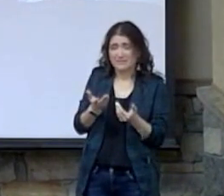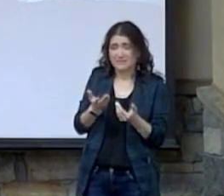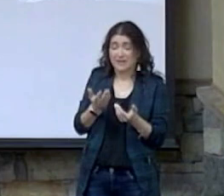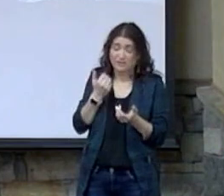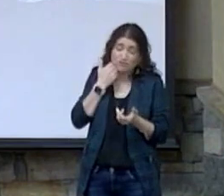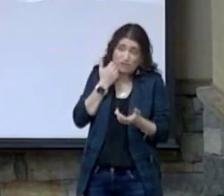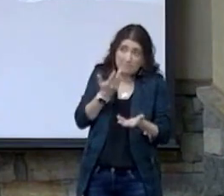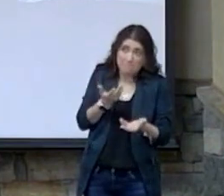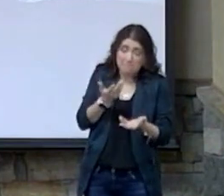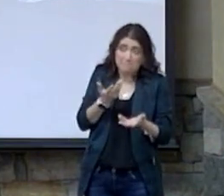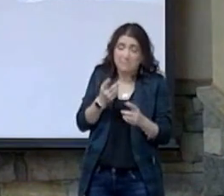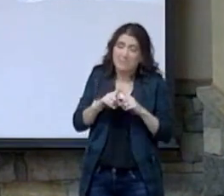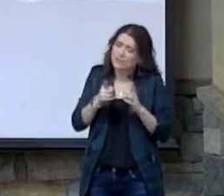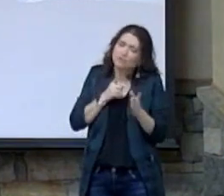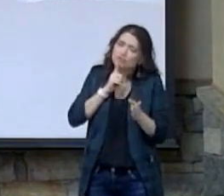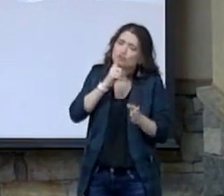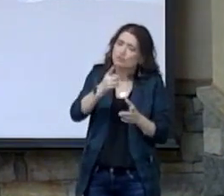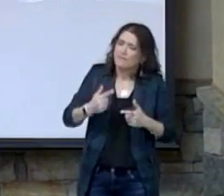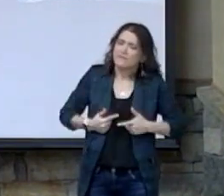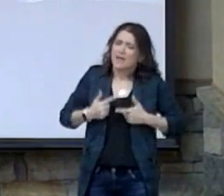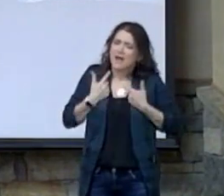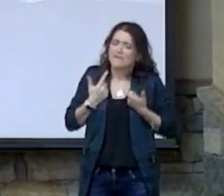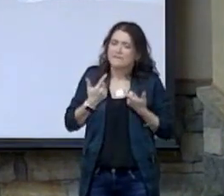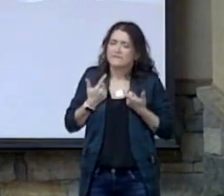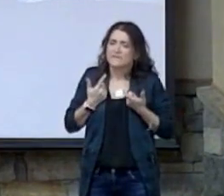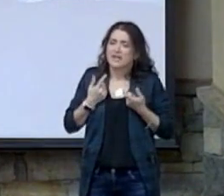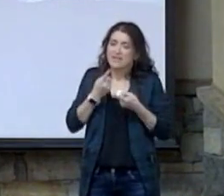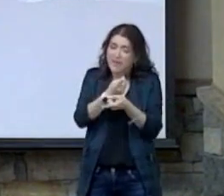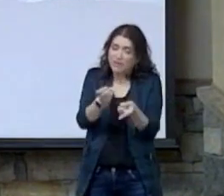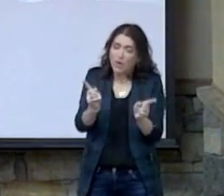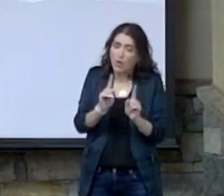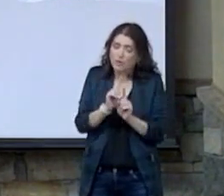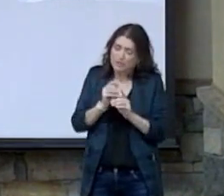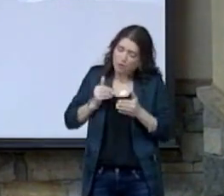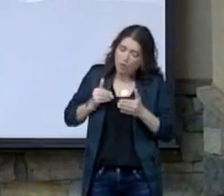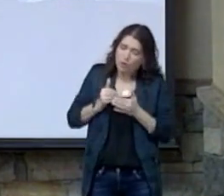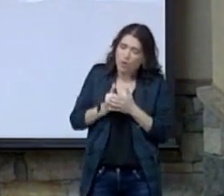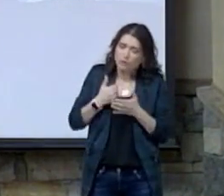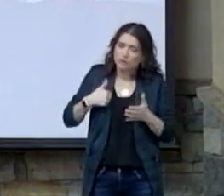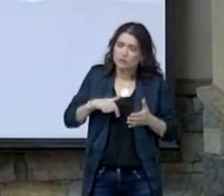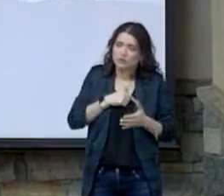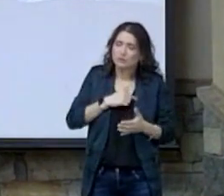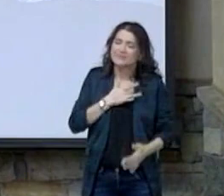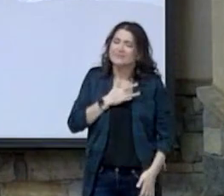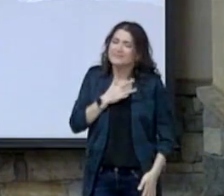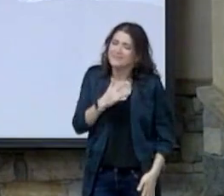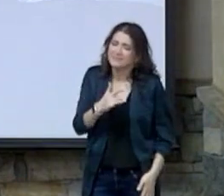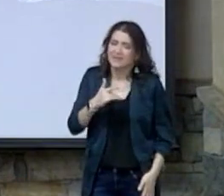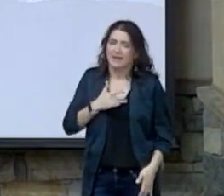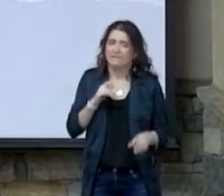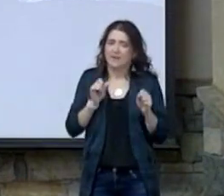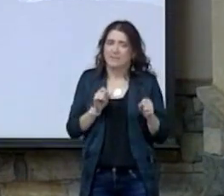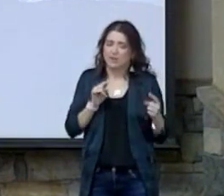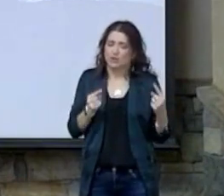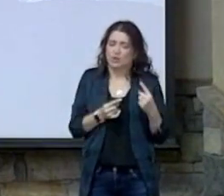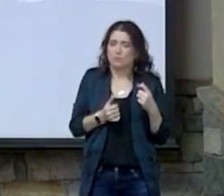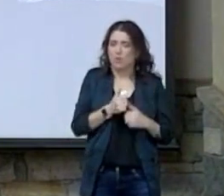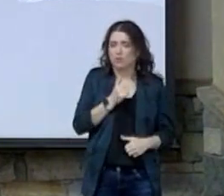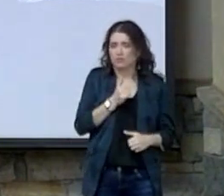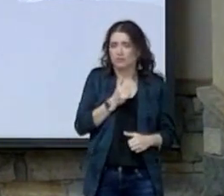shame, but it's a truth of life that it's those that are closest to us that many times have the ability to hurt us the most, isn't